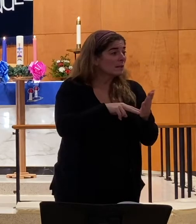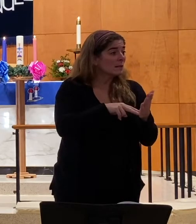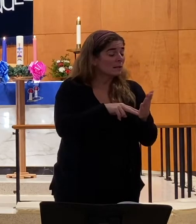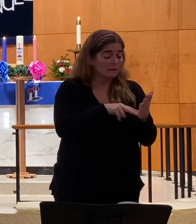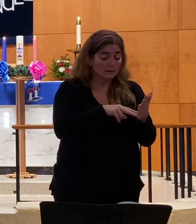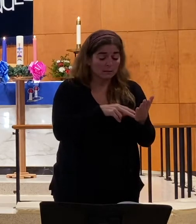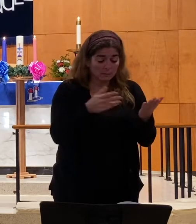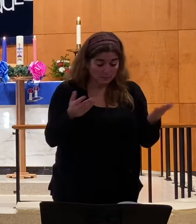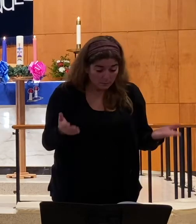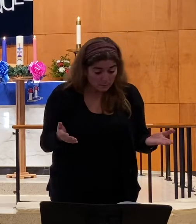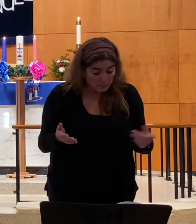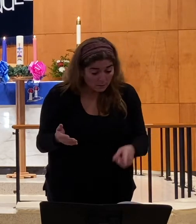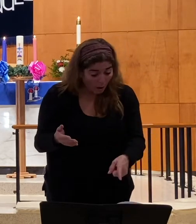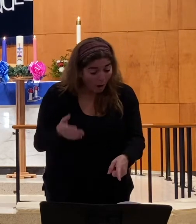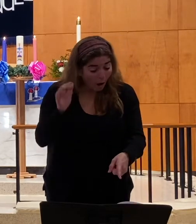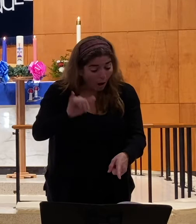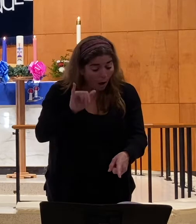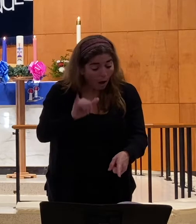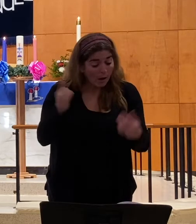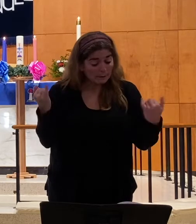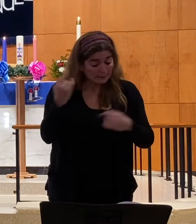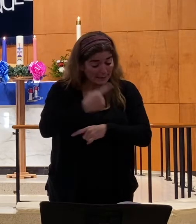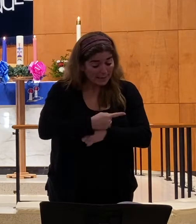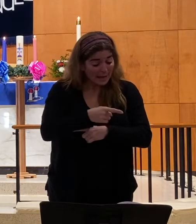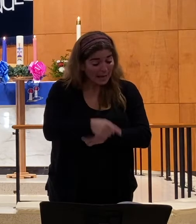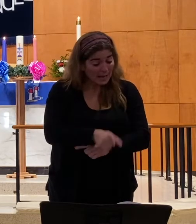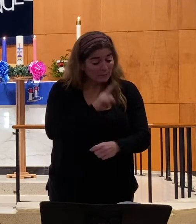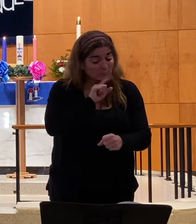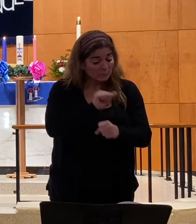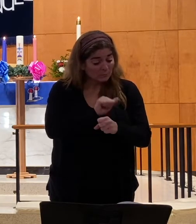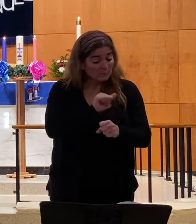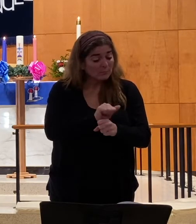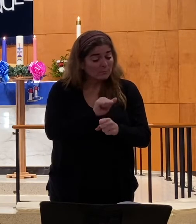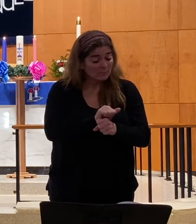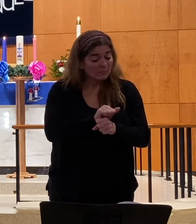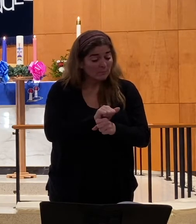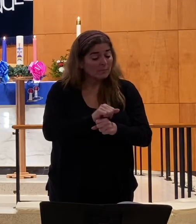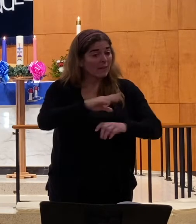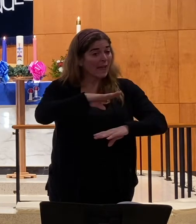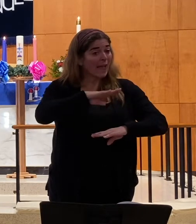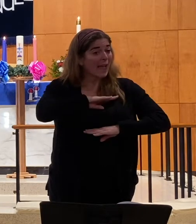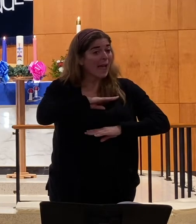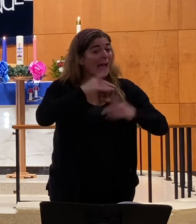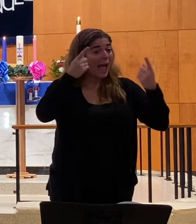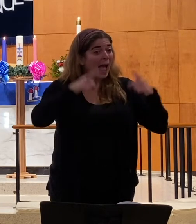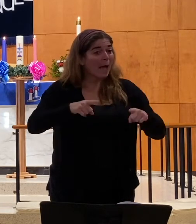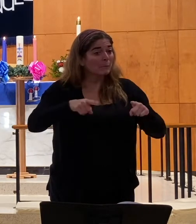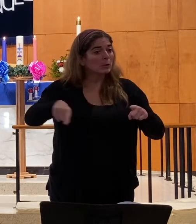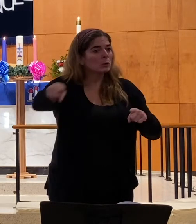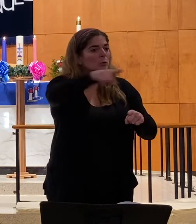declare, today this scripture is fulfilled in your hearing.